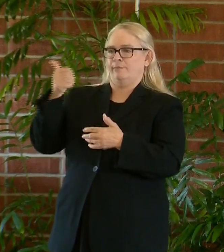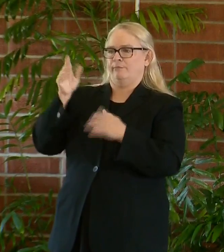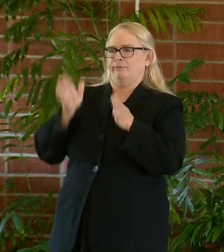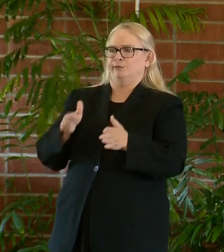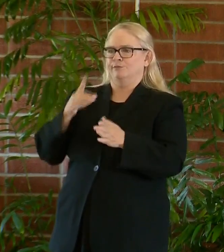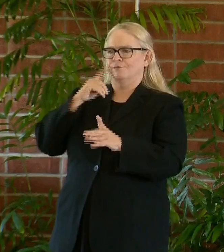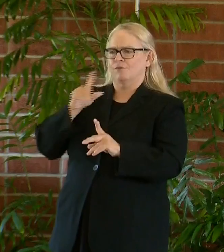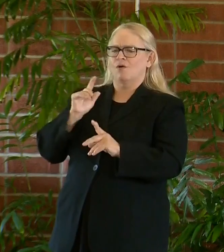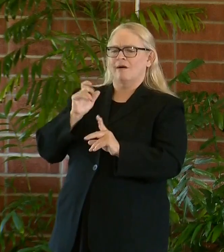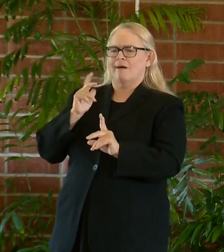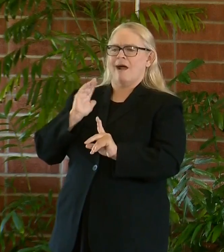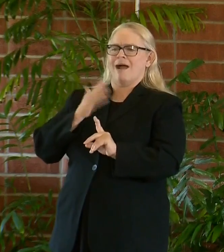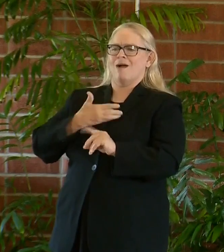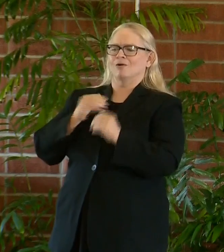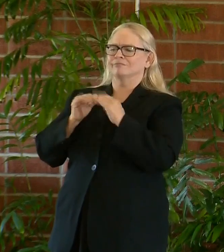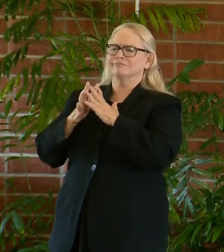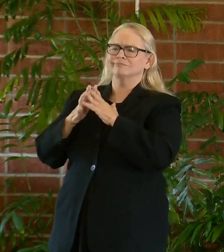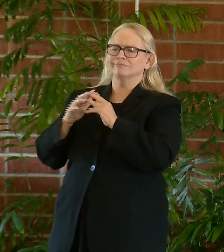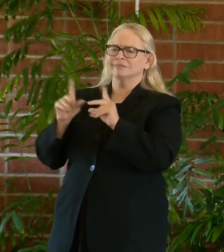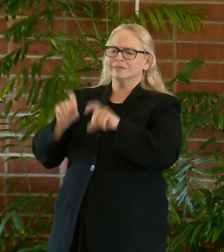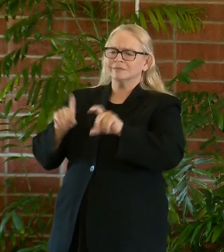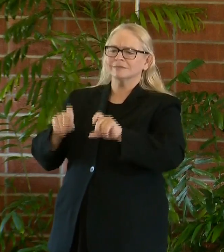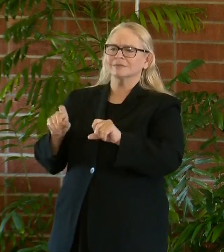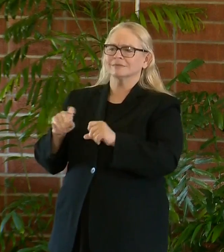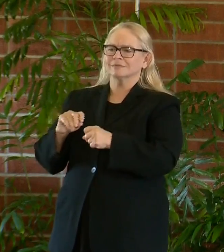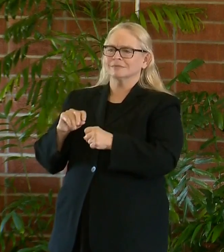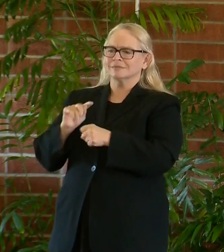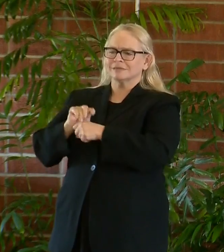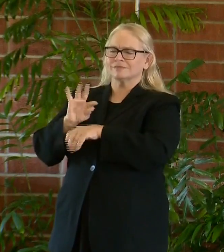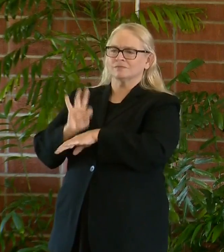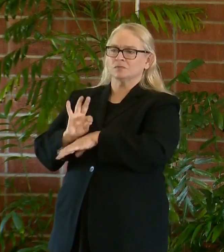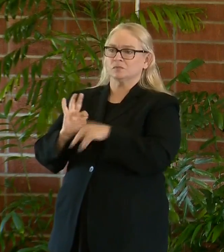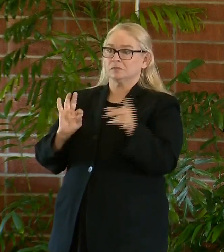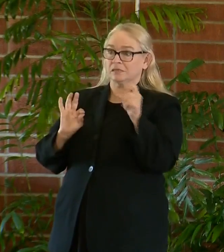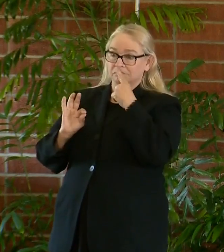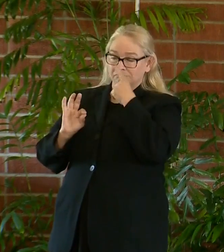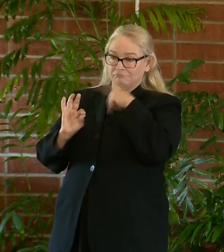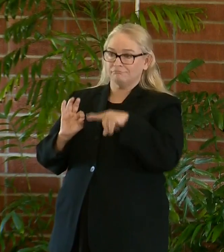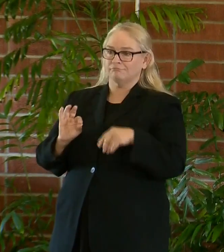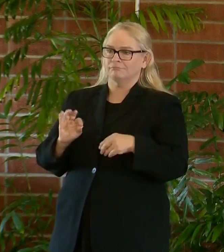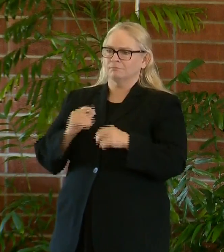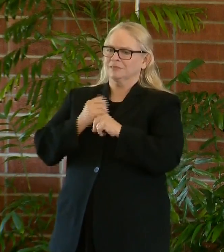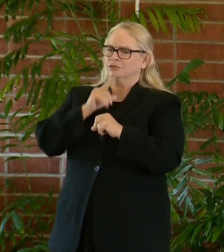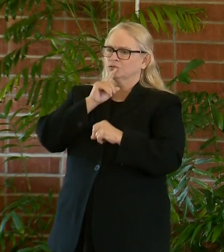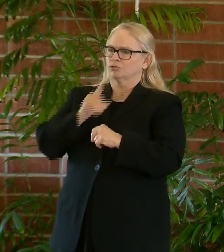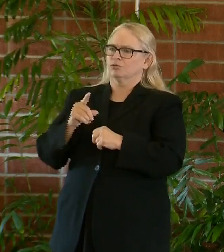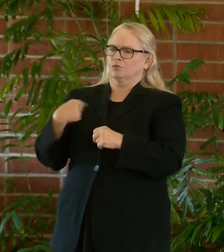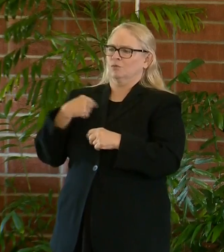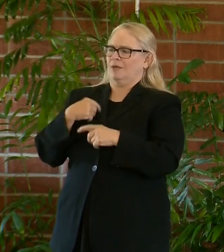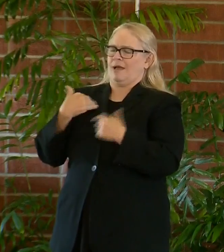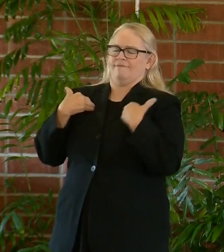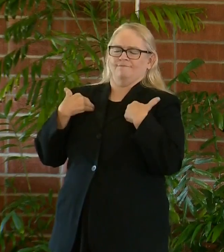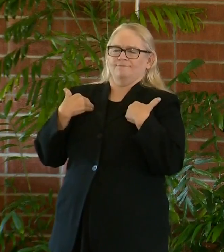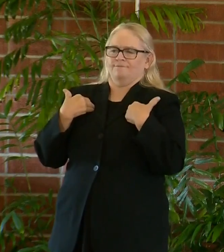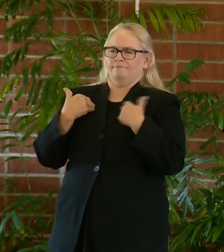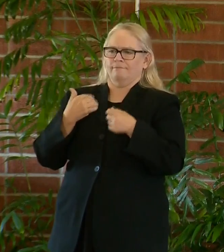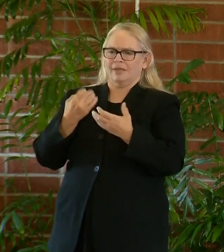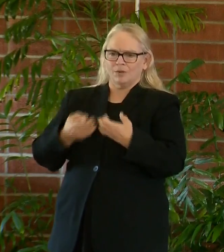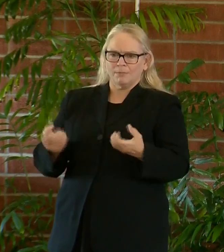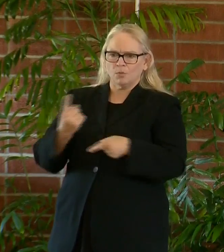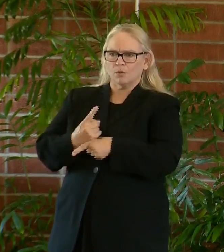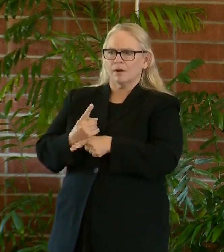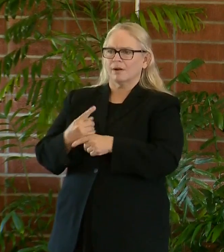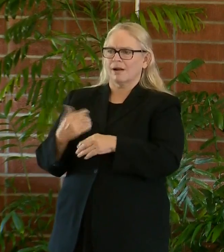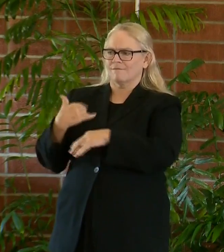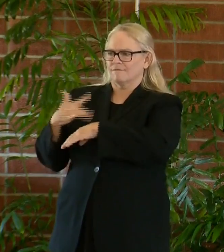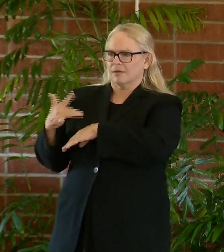testing task force, focused not just on ensuring that we have capacity with testing in our state, but also